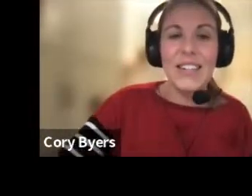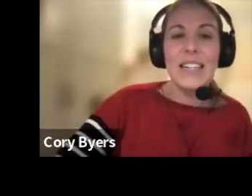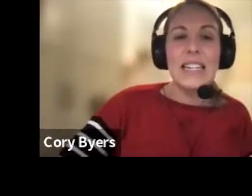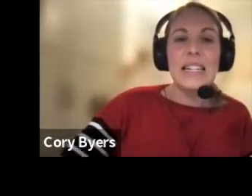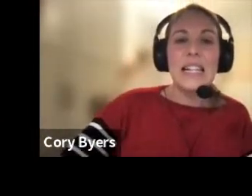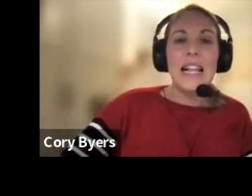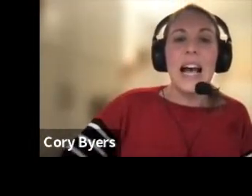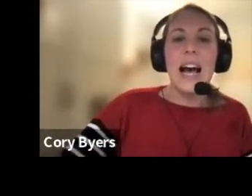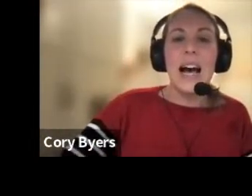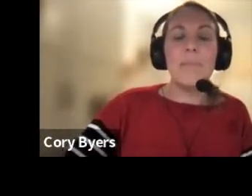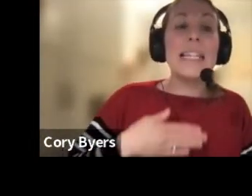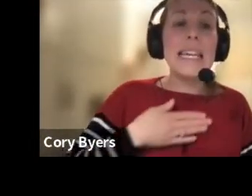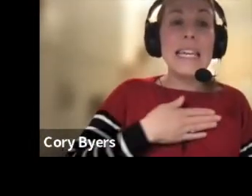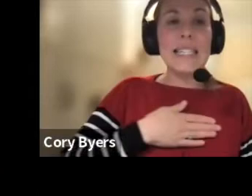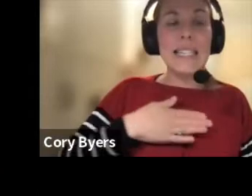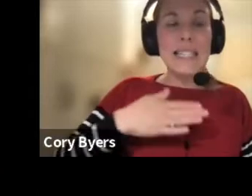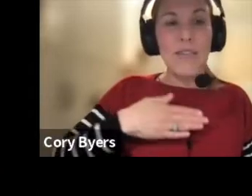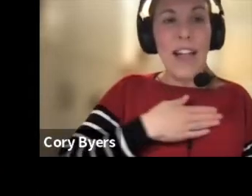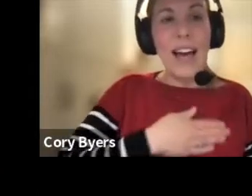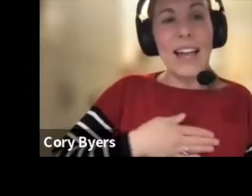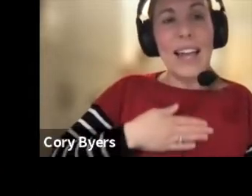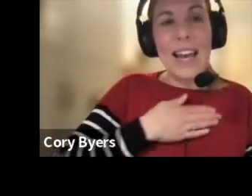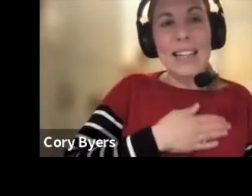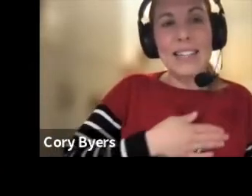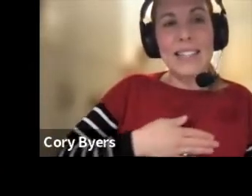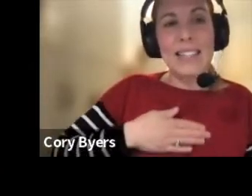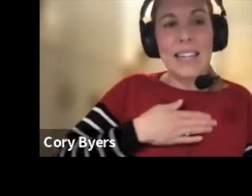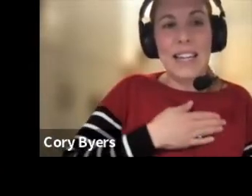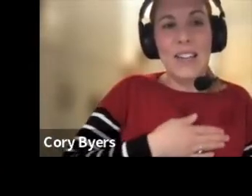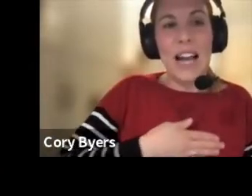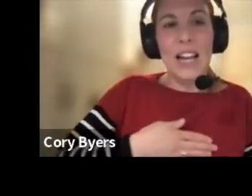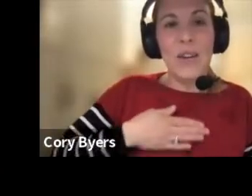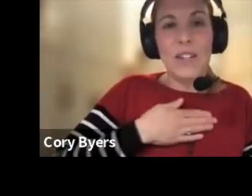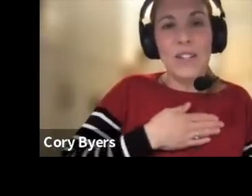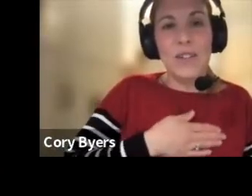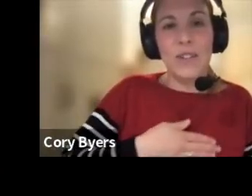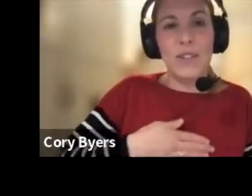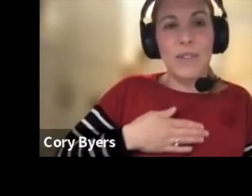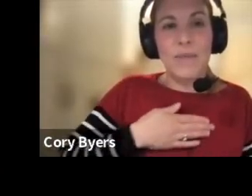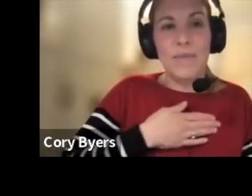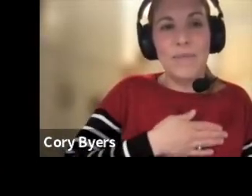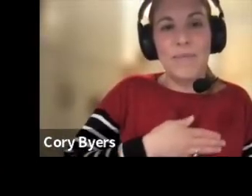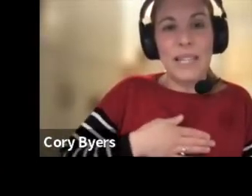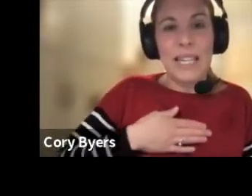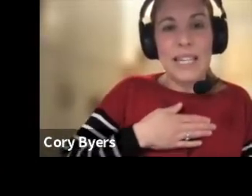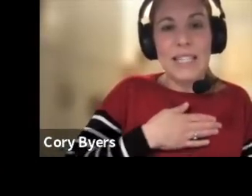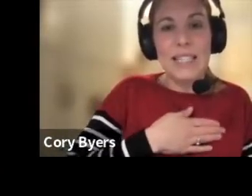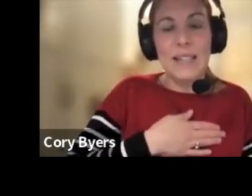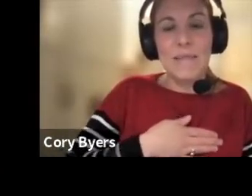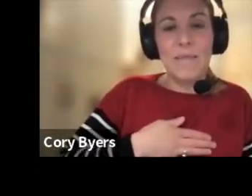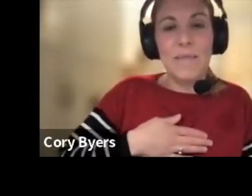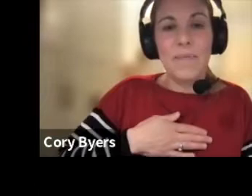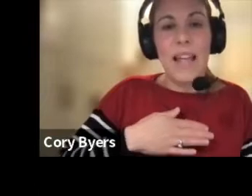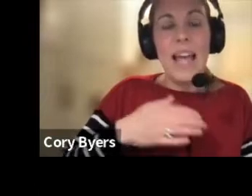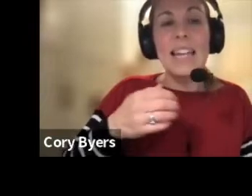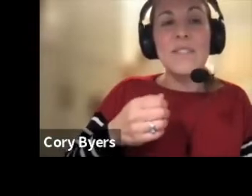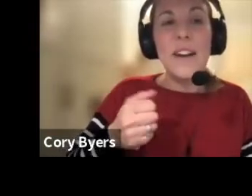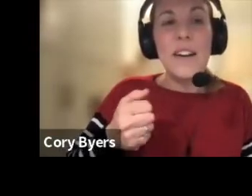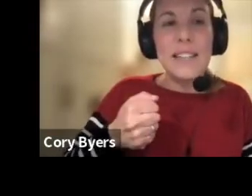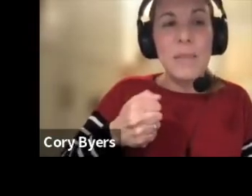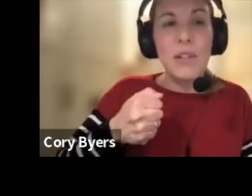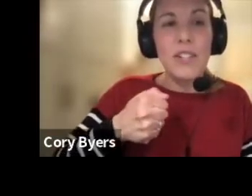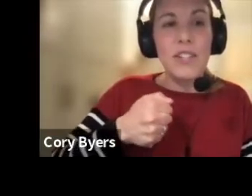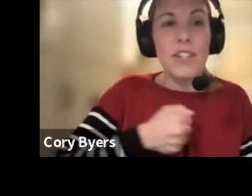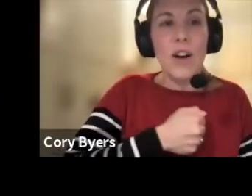My turn, your turn. Please is a flat hand and you kind of go in a circle. Please. And it's